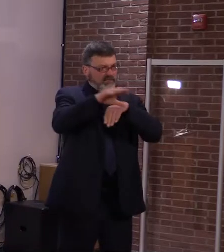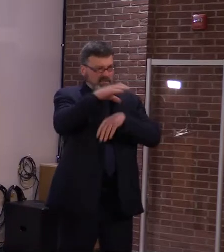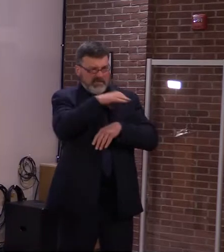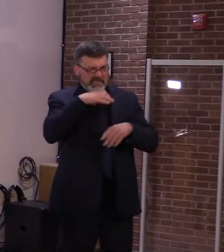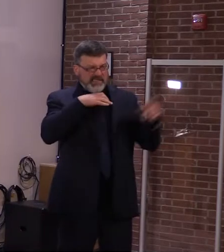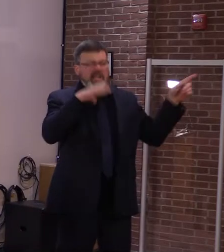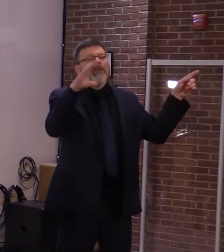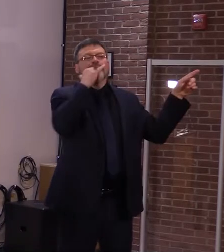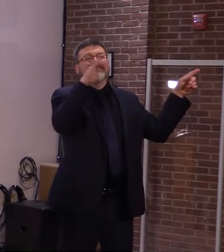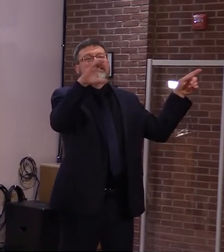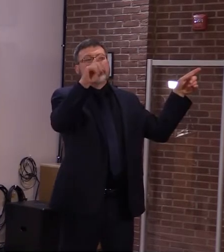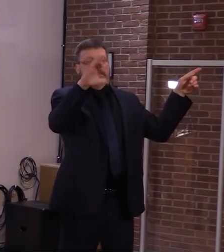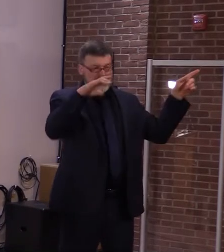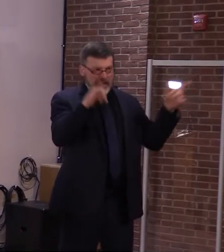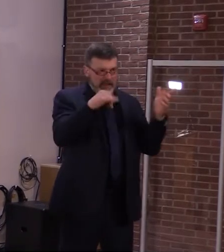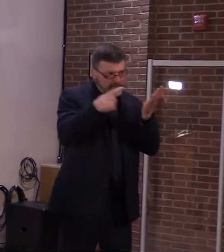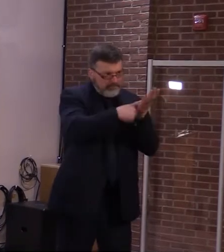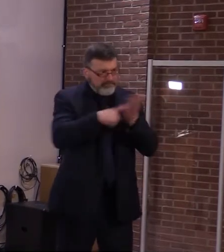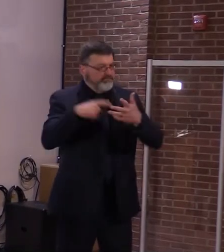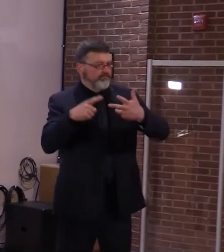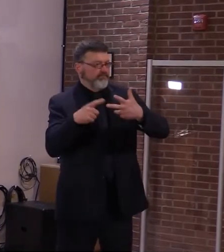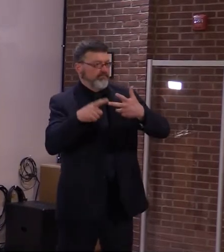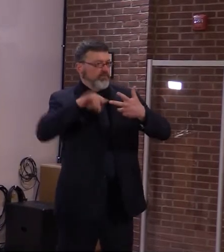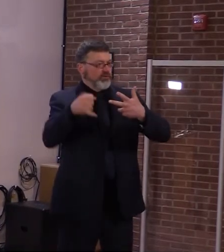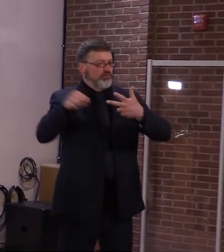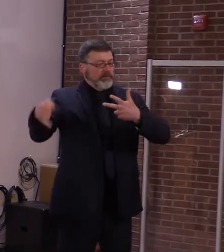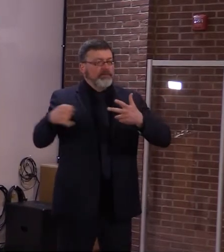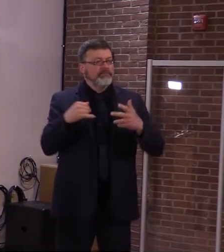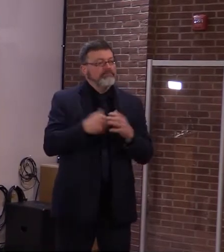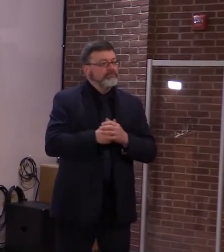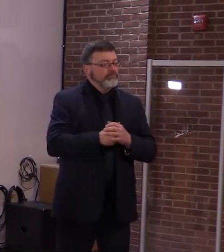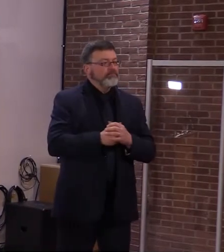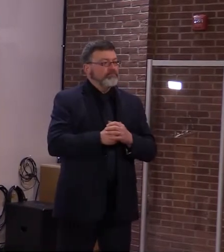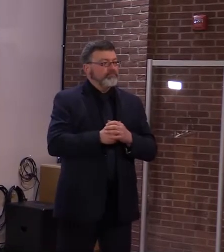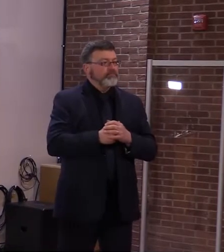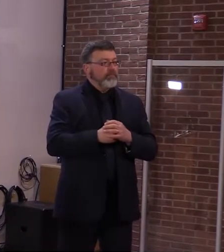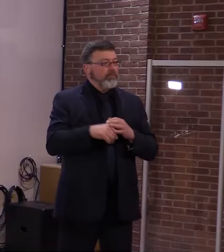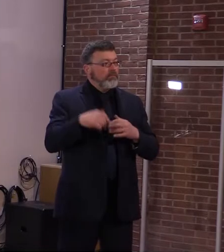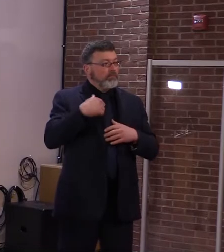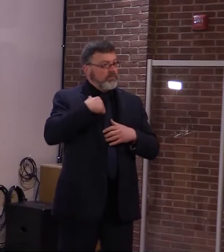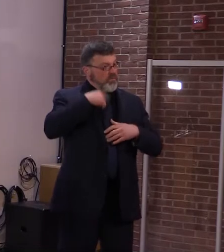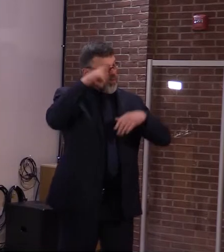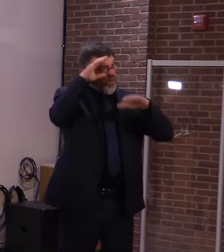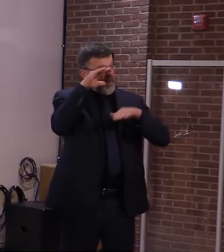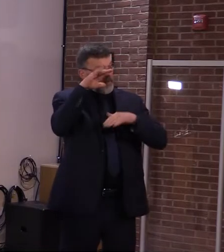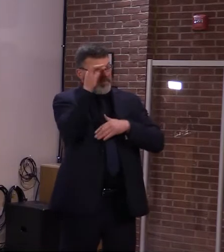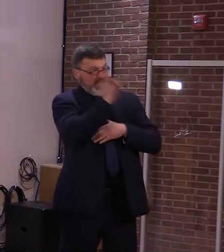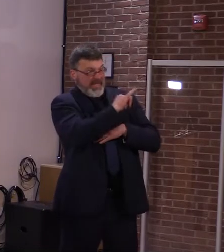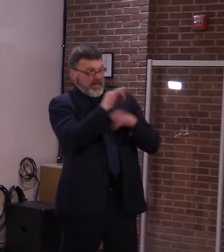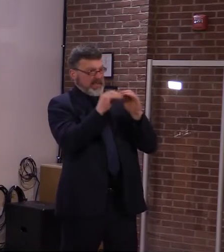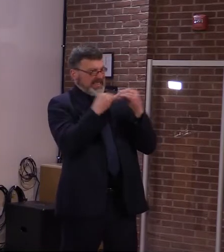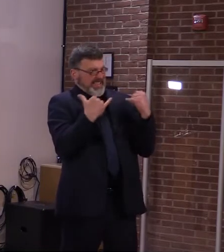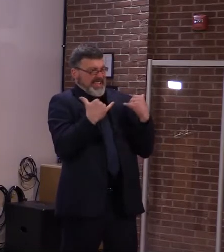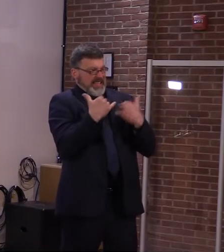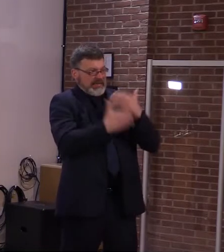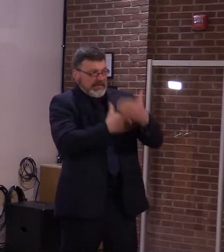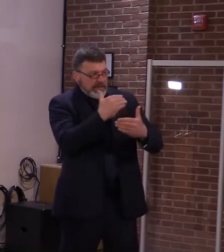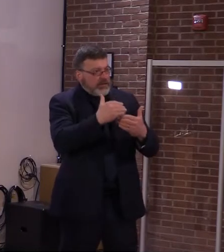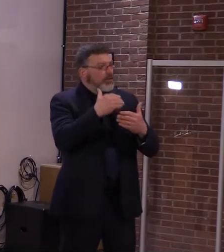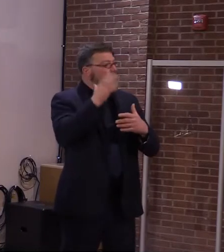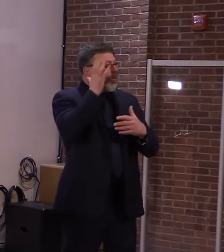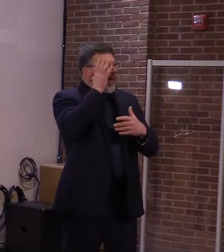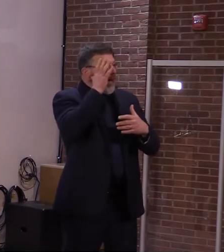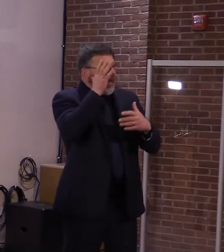committee finishes its meeting, the CDC and FDA will move quickly on their recommendations, perhaps even tonight